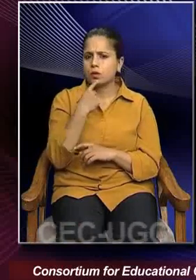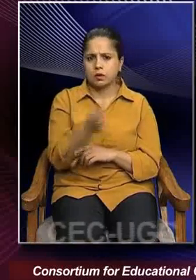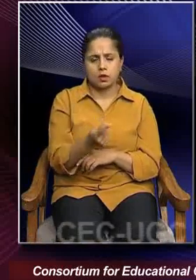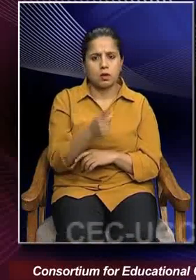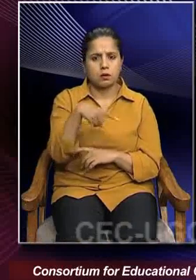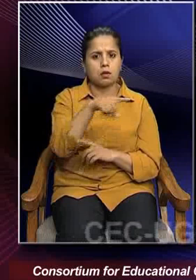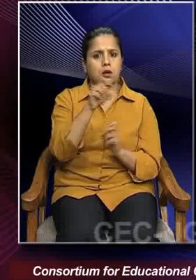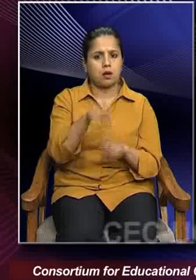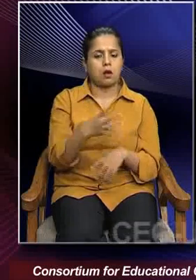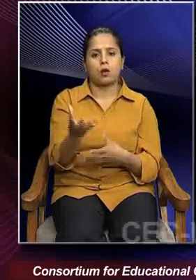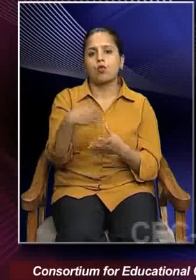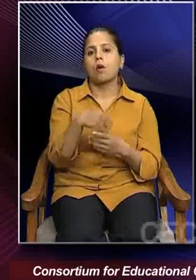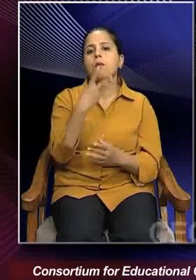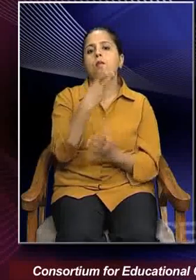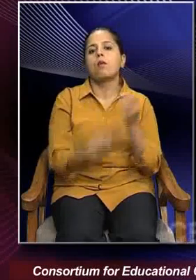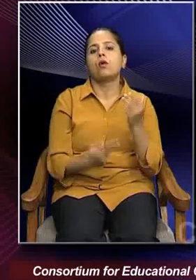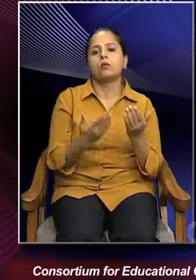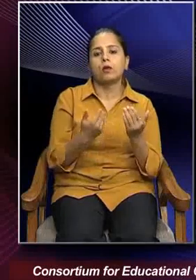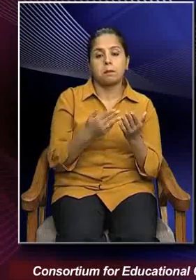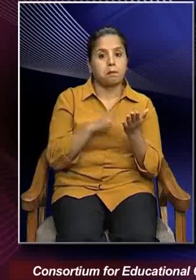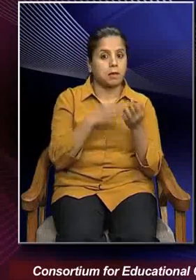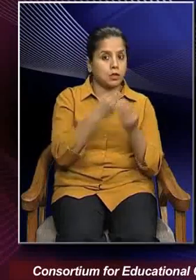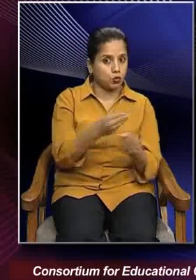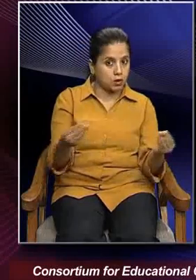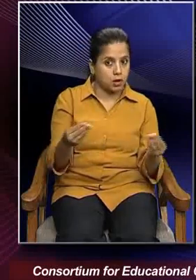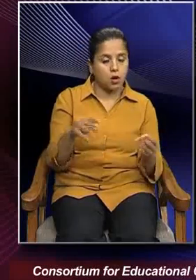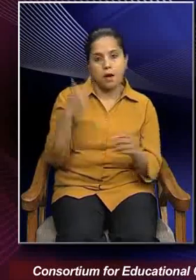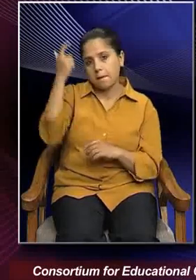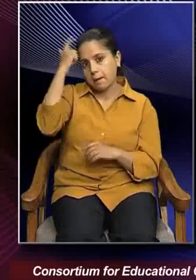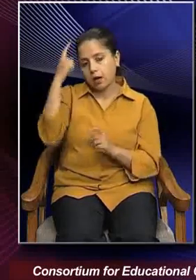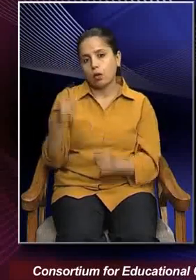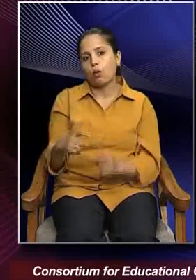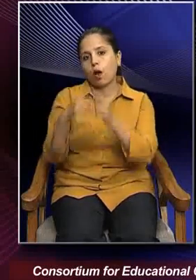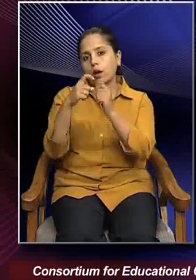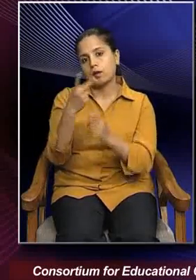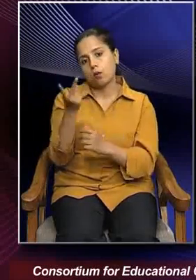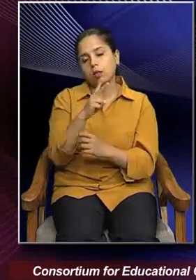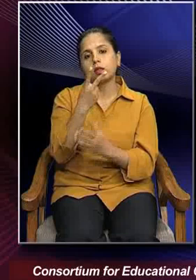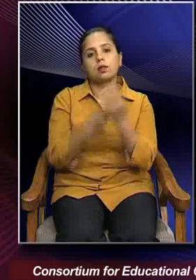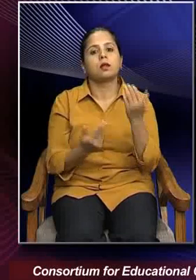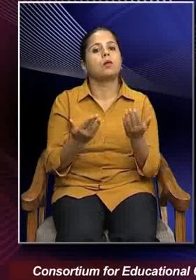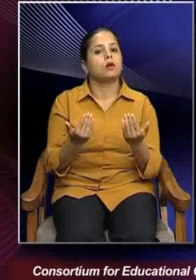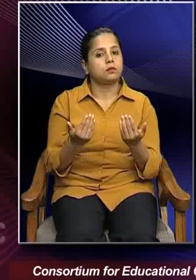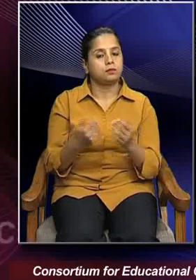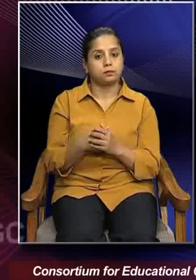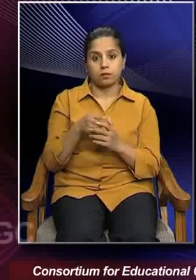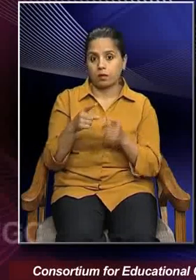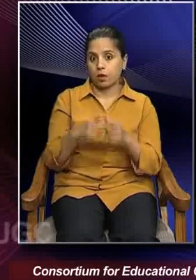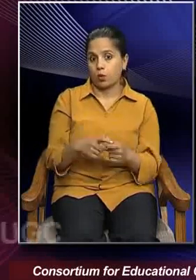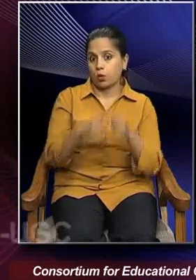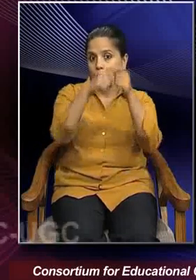They can include both material and mental qualities. So,